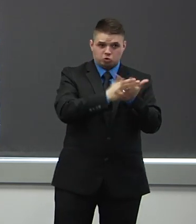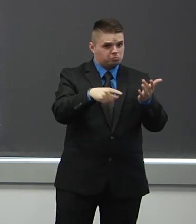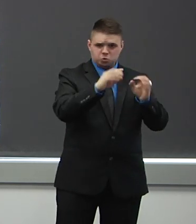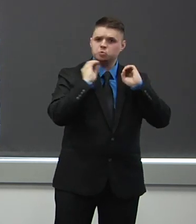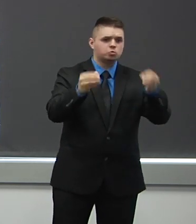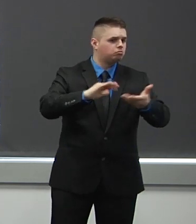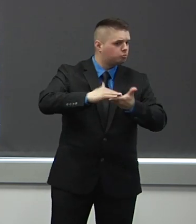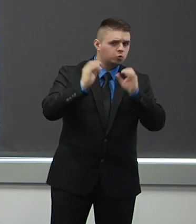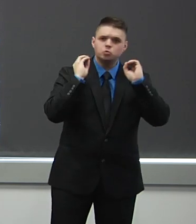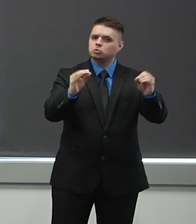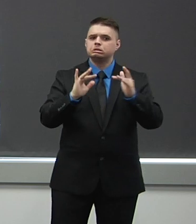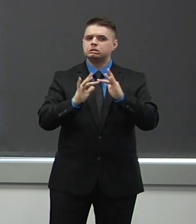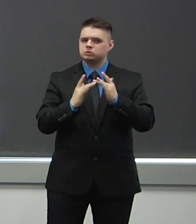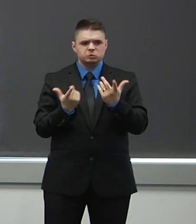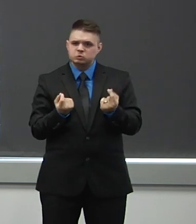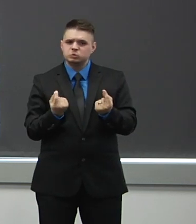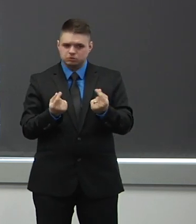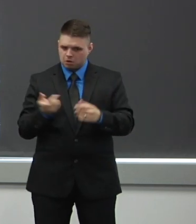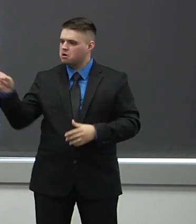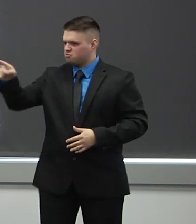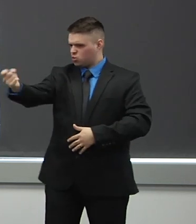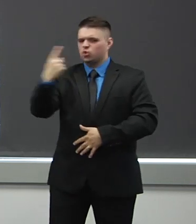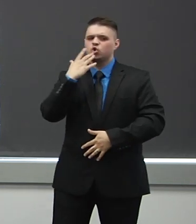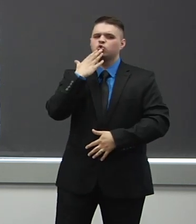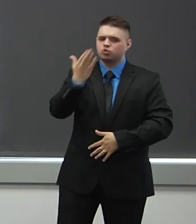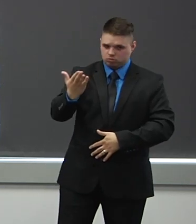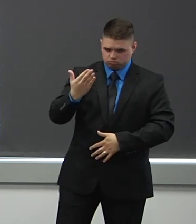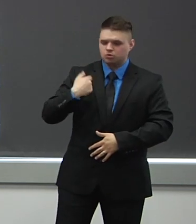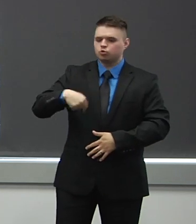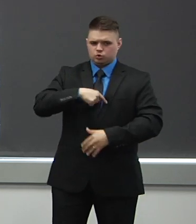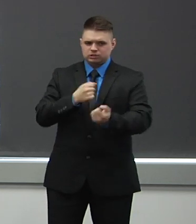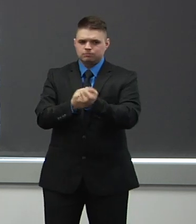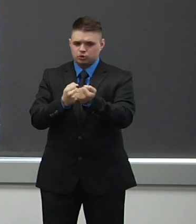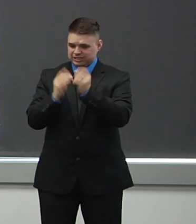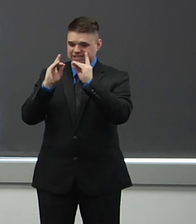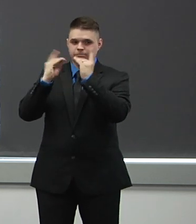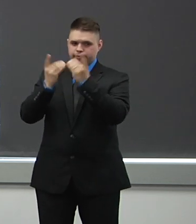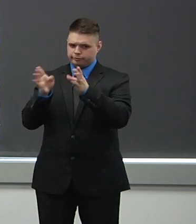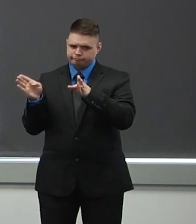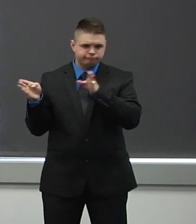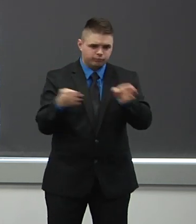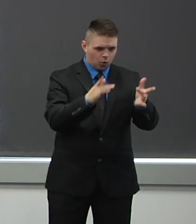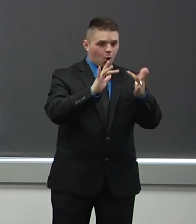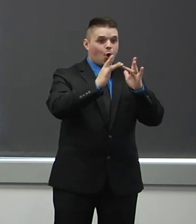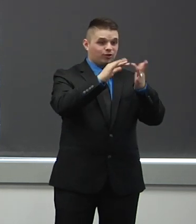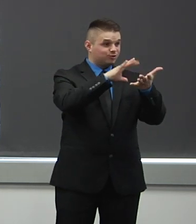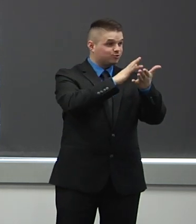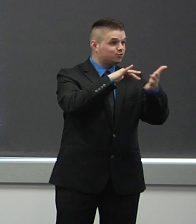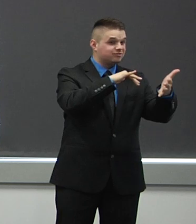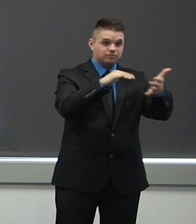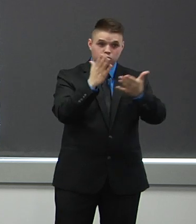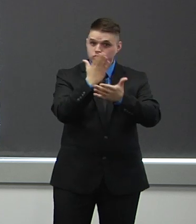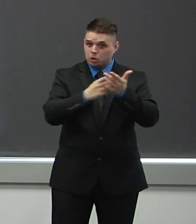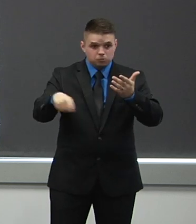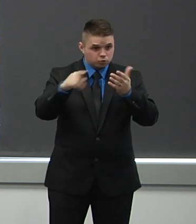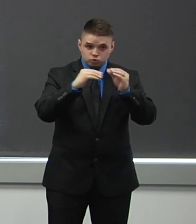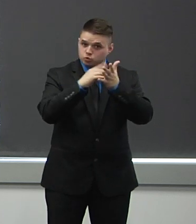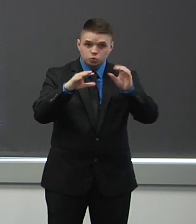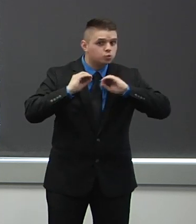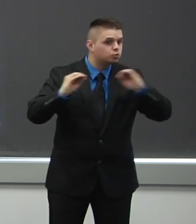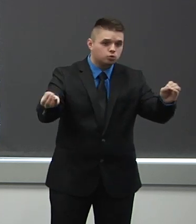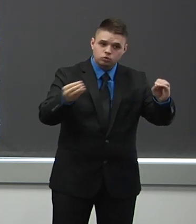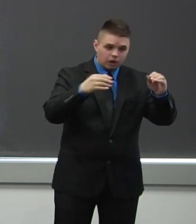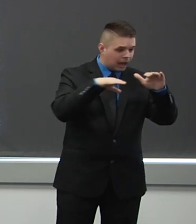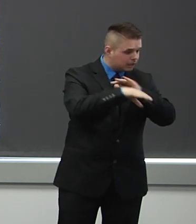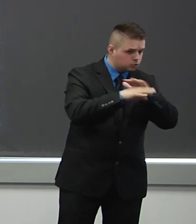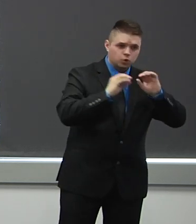about supporting districts that want to go to online learning, but some students either don't have internet access or don't have the device to